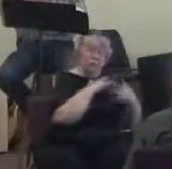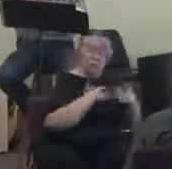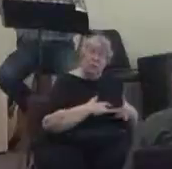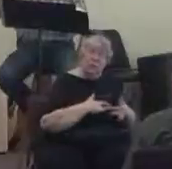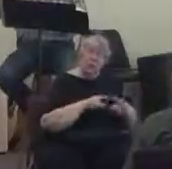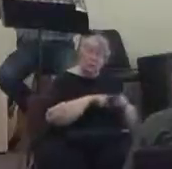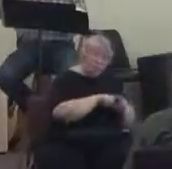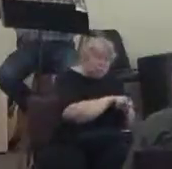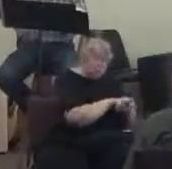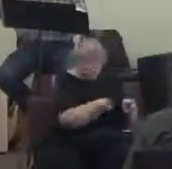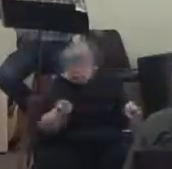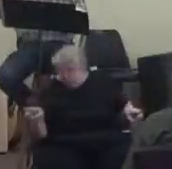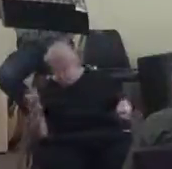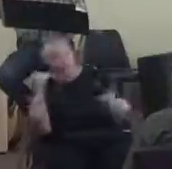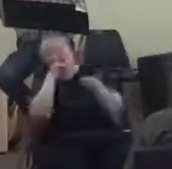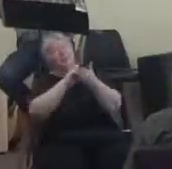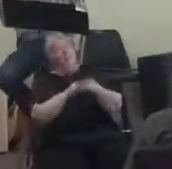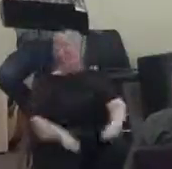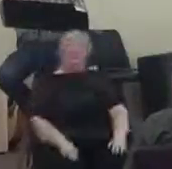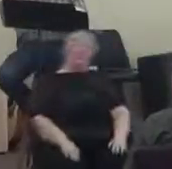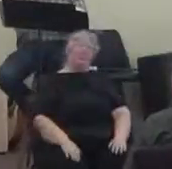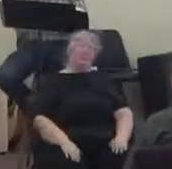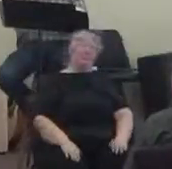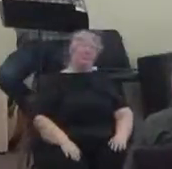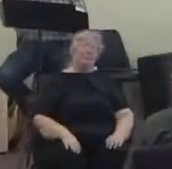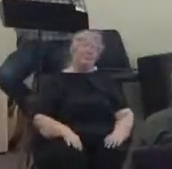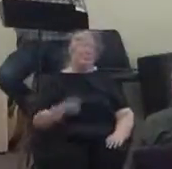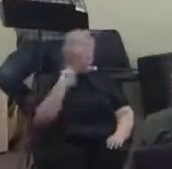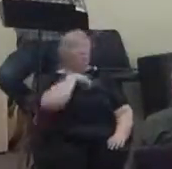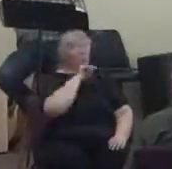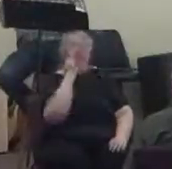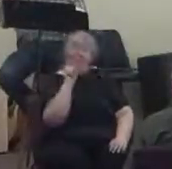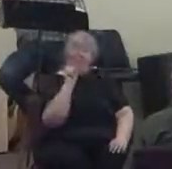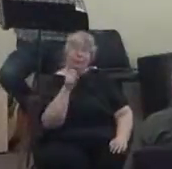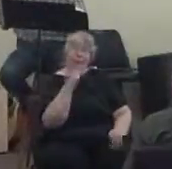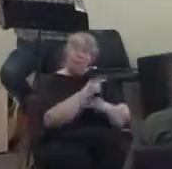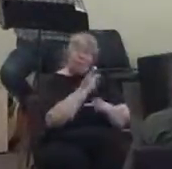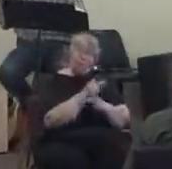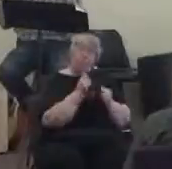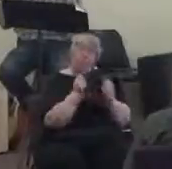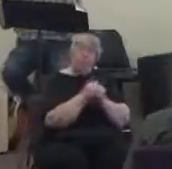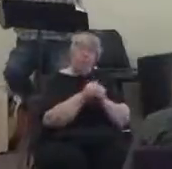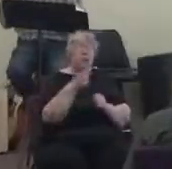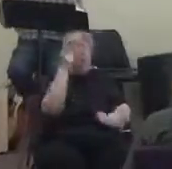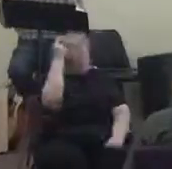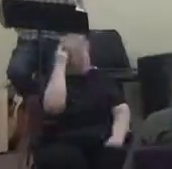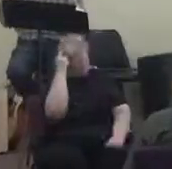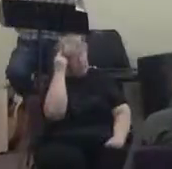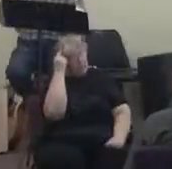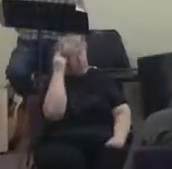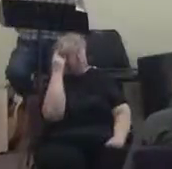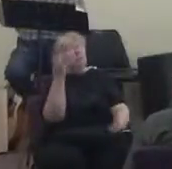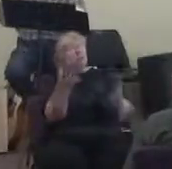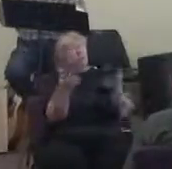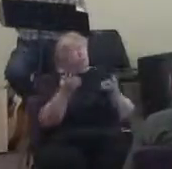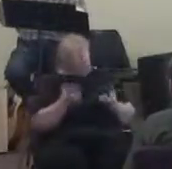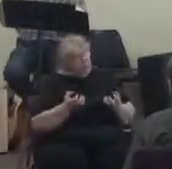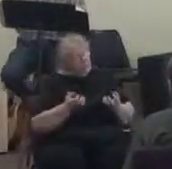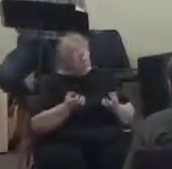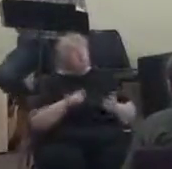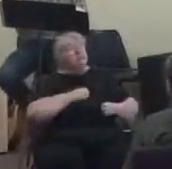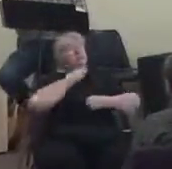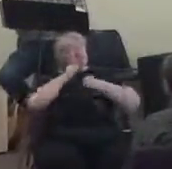go astray again. We got to be careful with our mind, our will, and our emotions because they will let